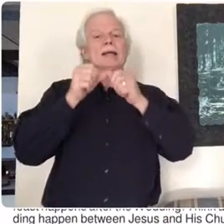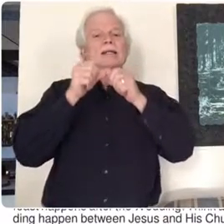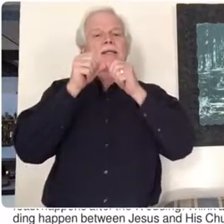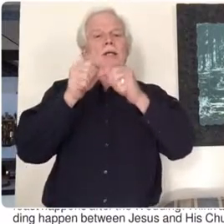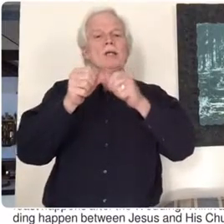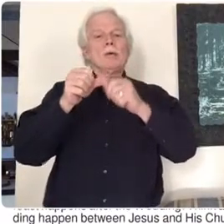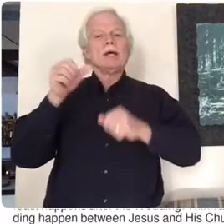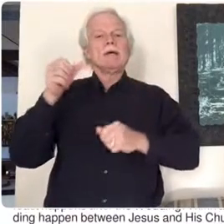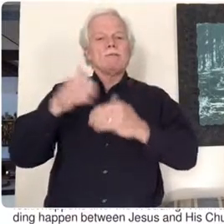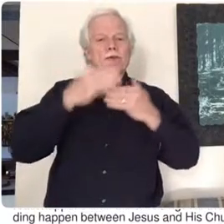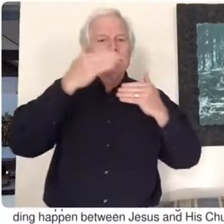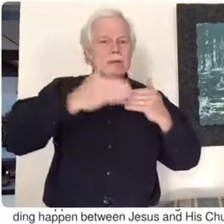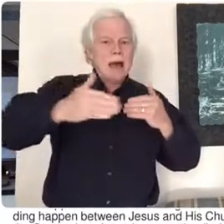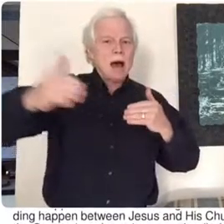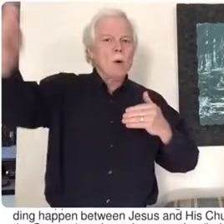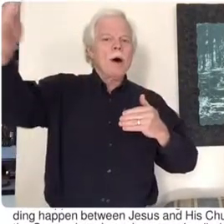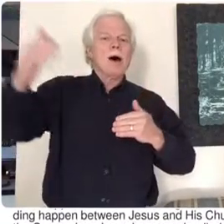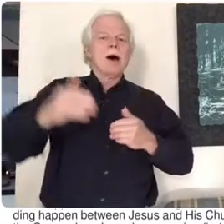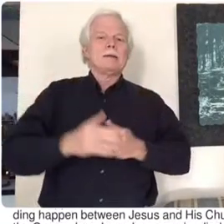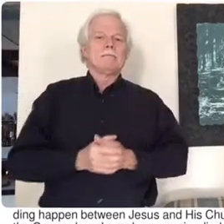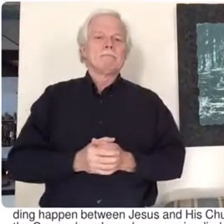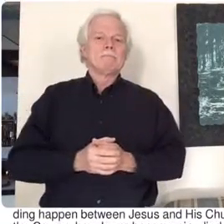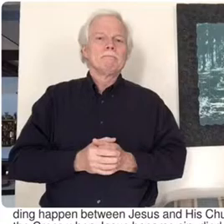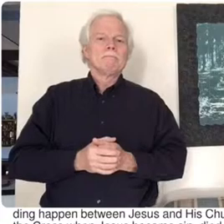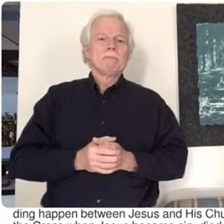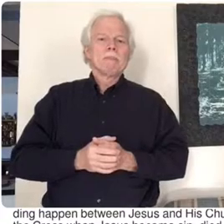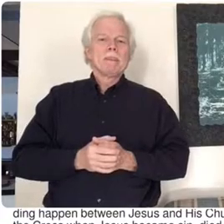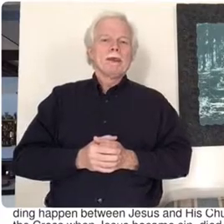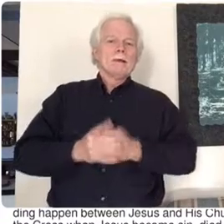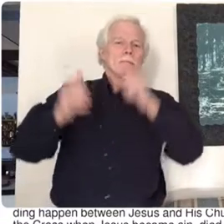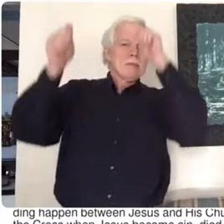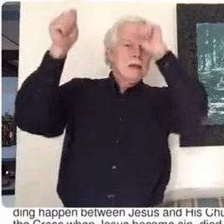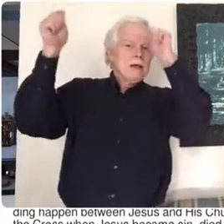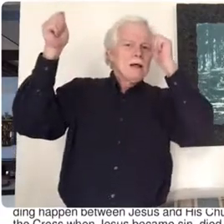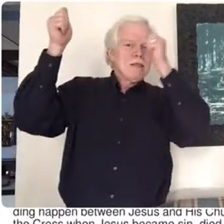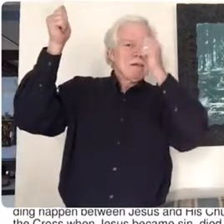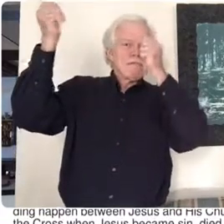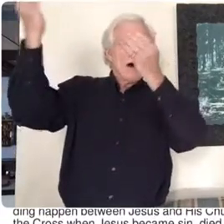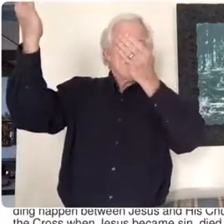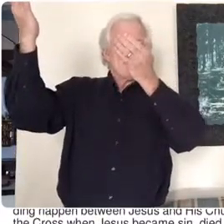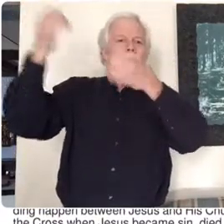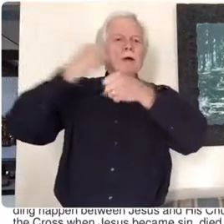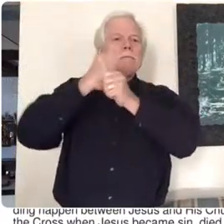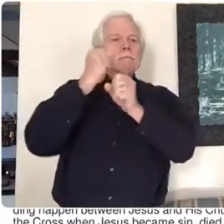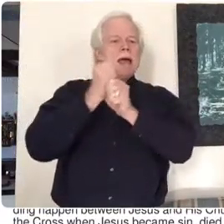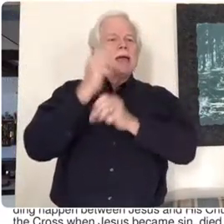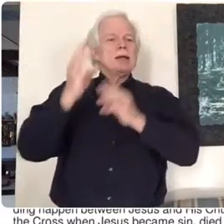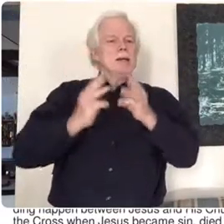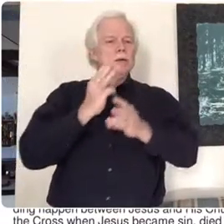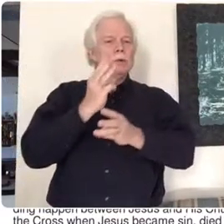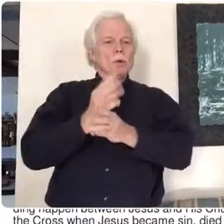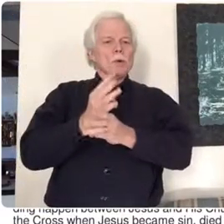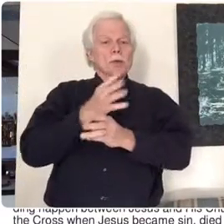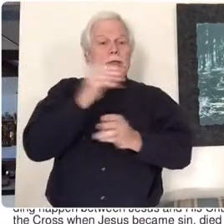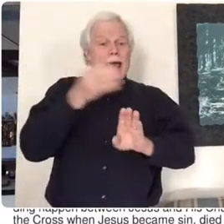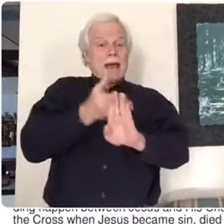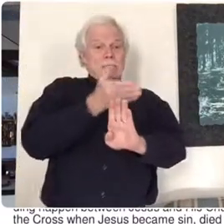continuing from now on. The Father made the world and